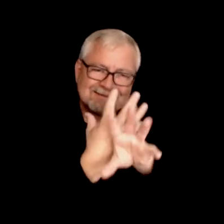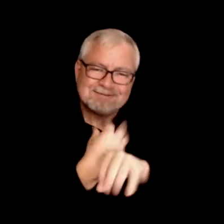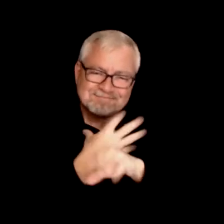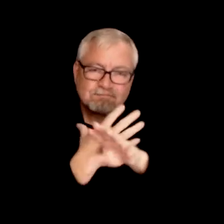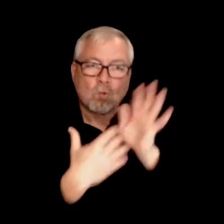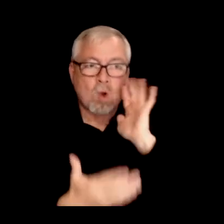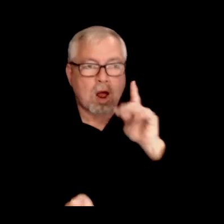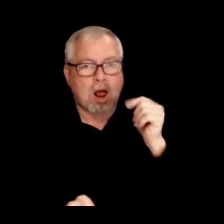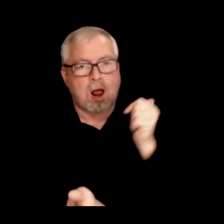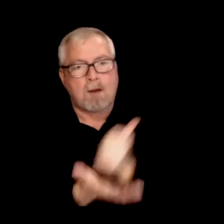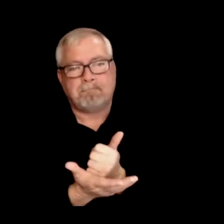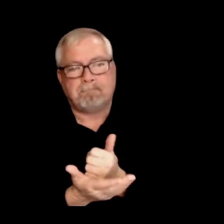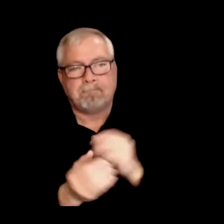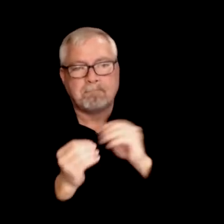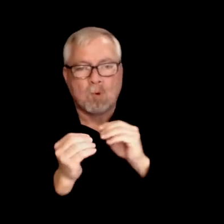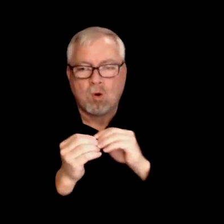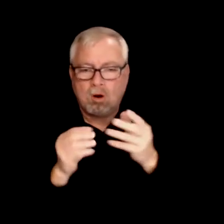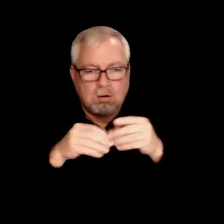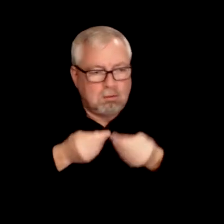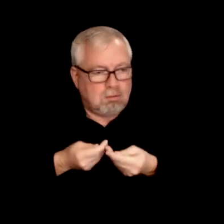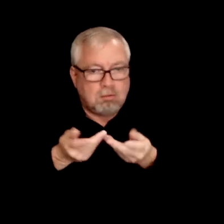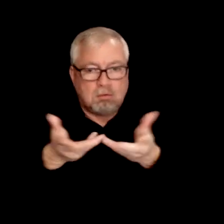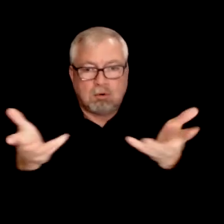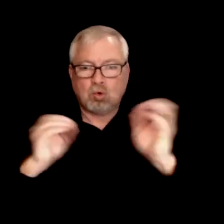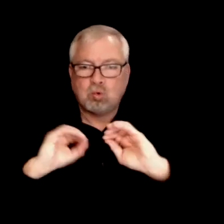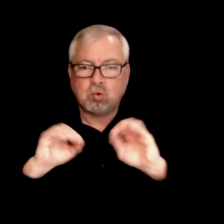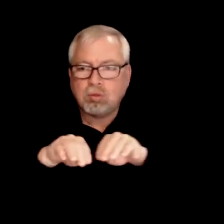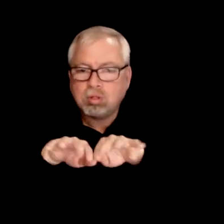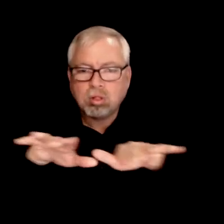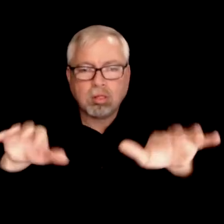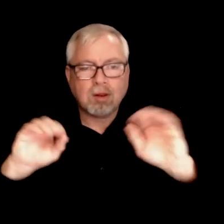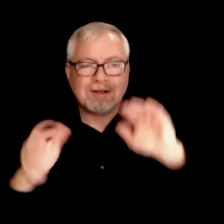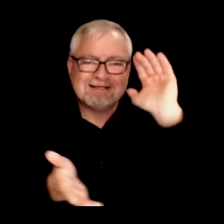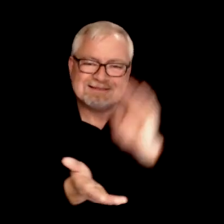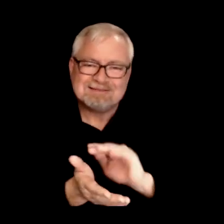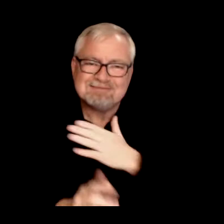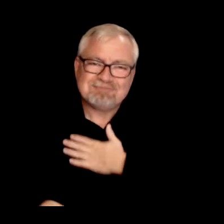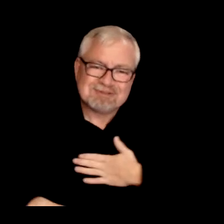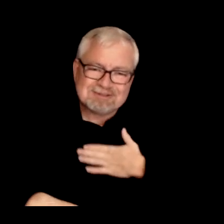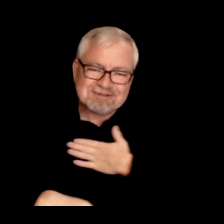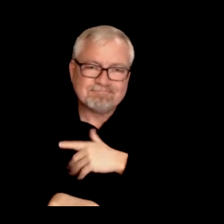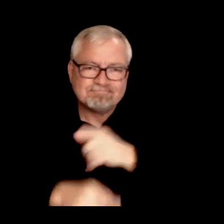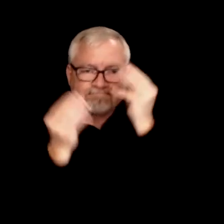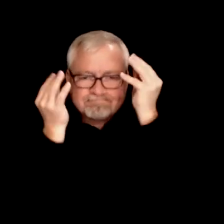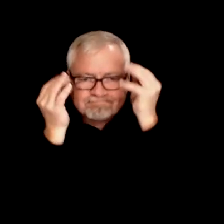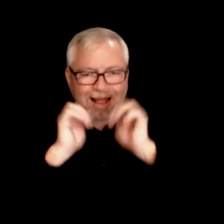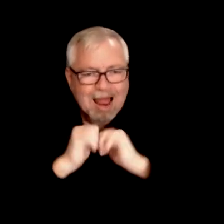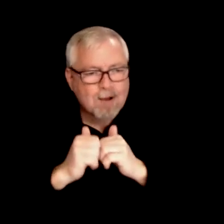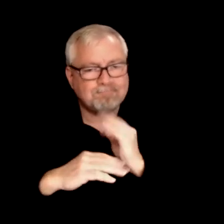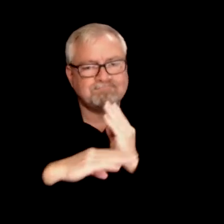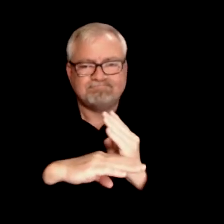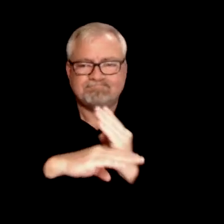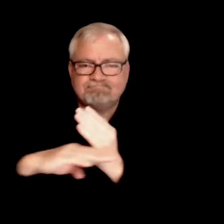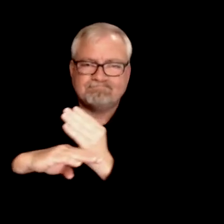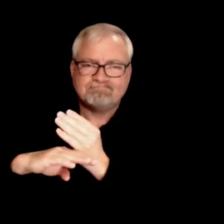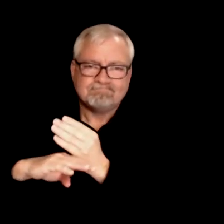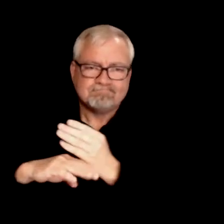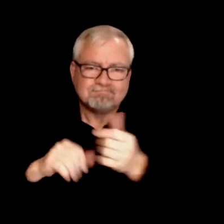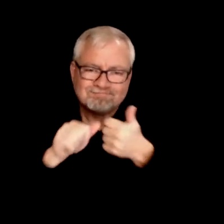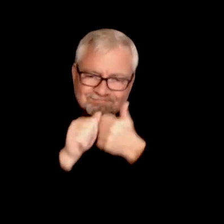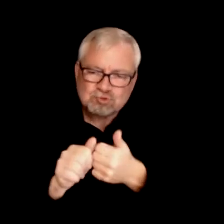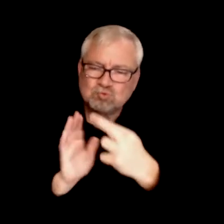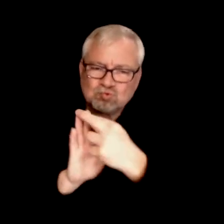ability to connect. If we continue to take these precautionary measures, we will get to the other end of this pandemic sooner with